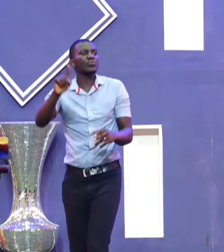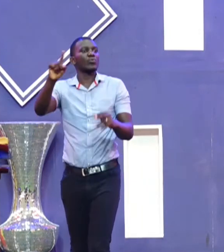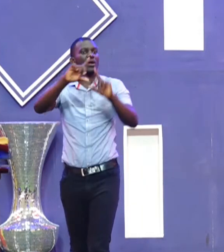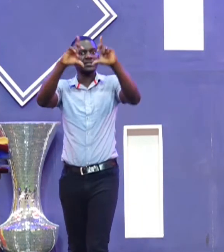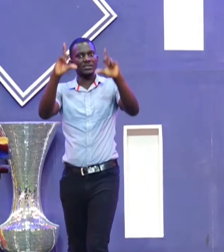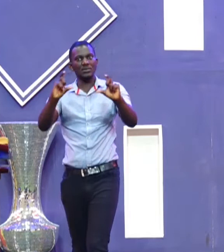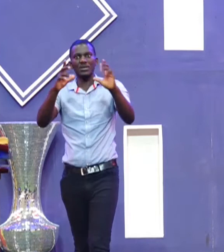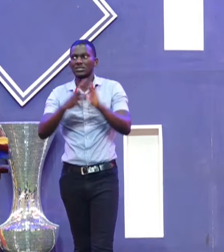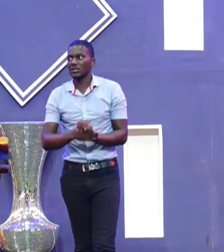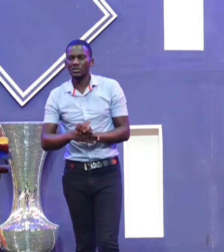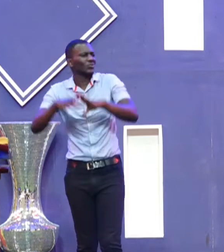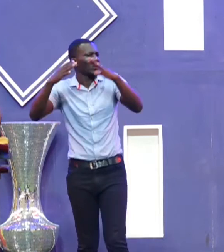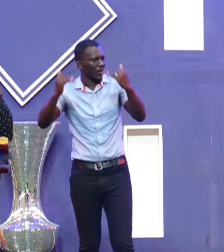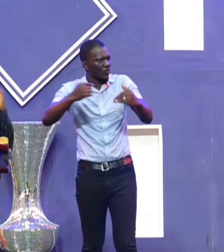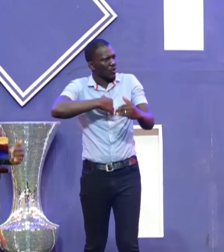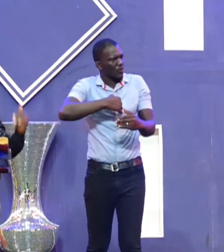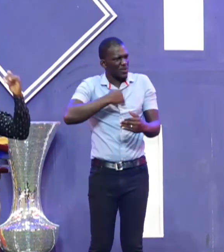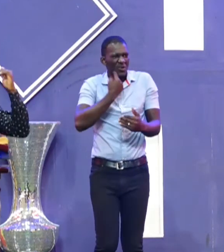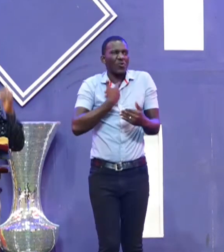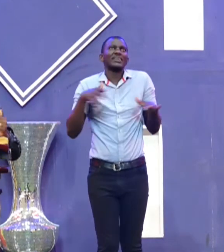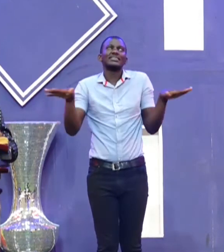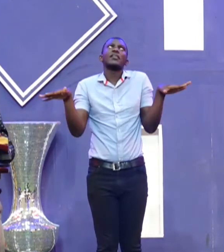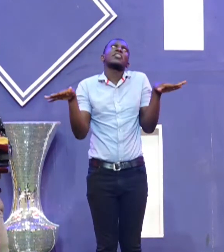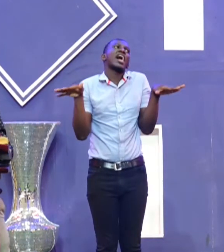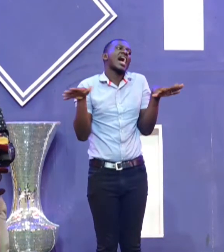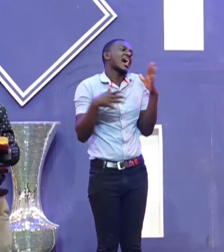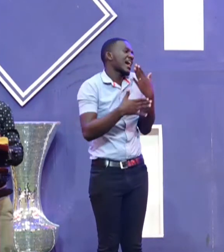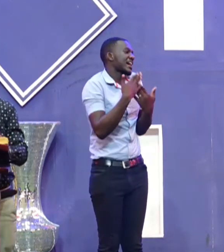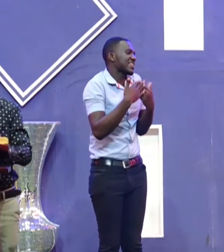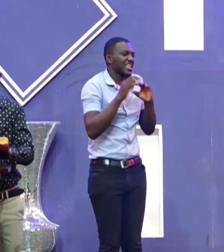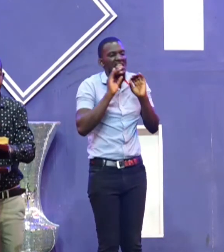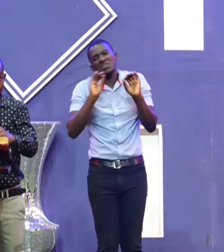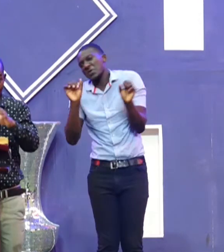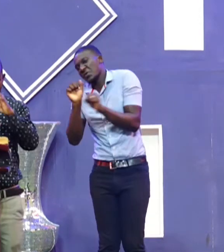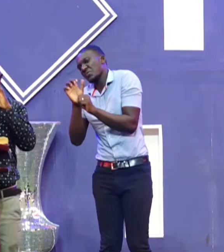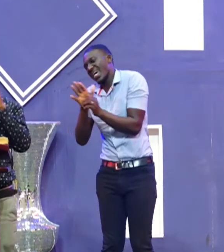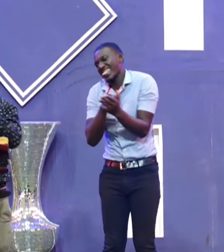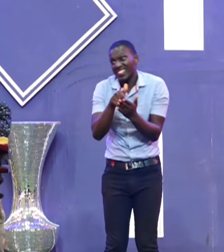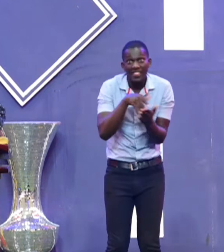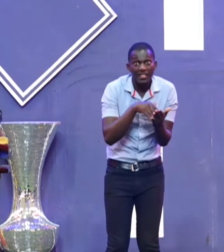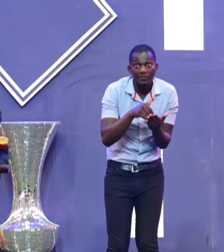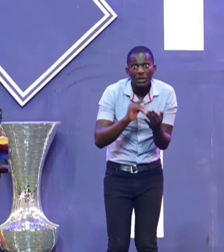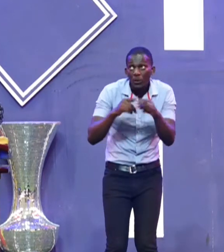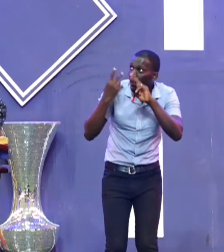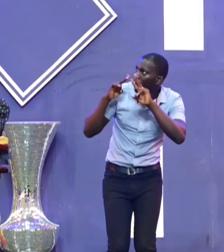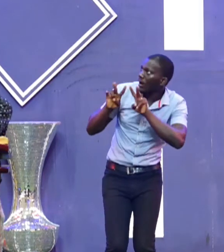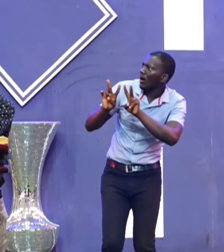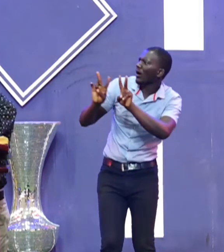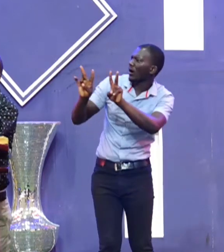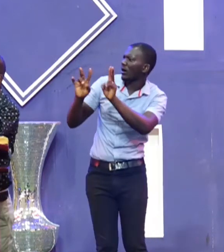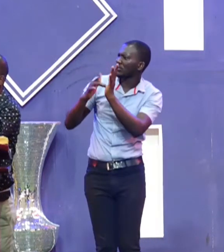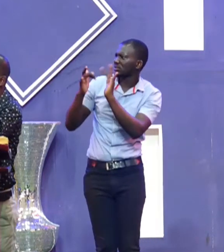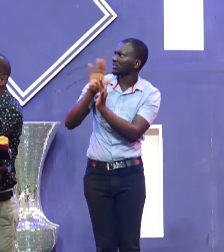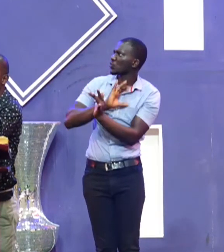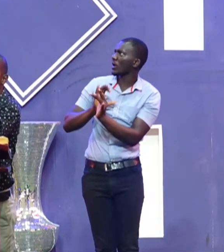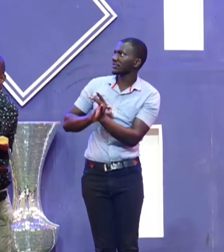the right example. And to me who has been slothful and lazy, once